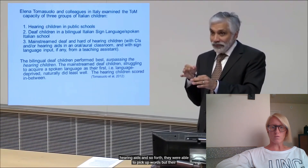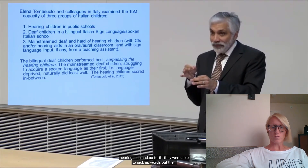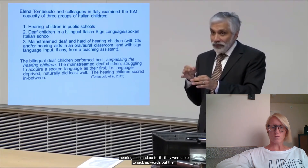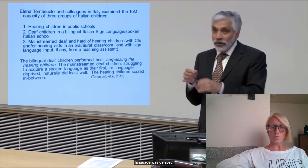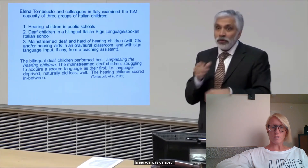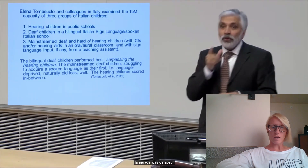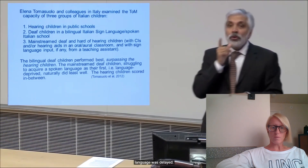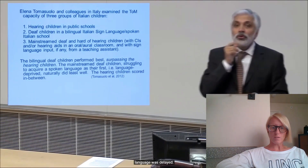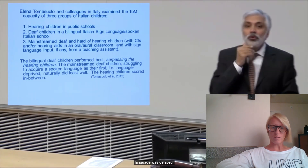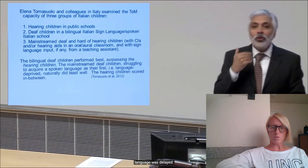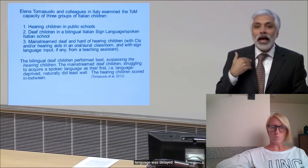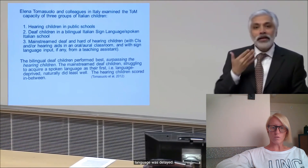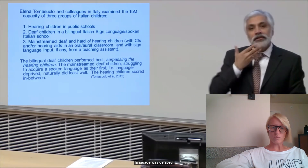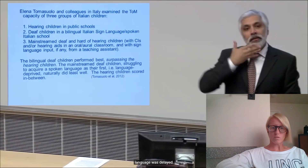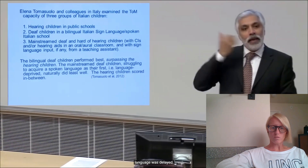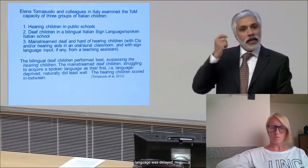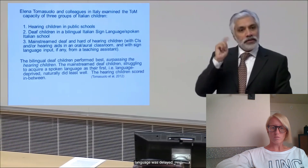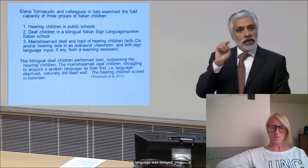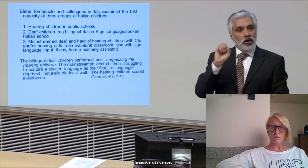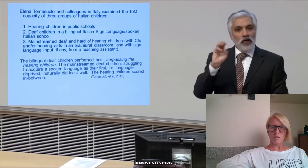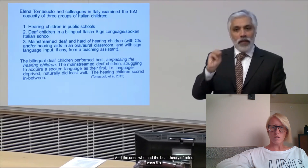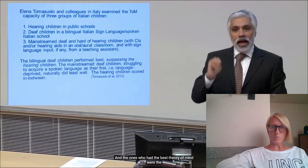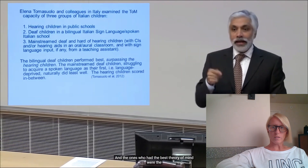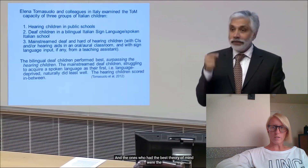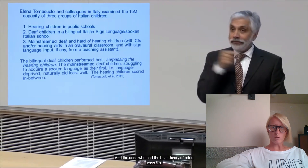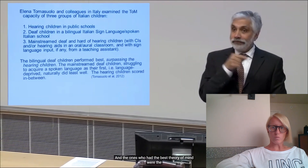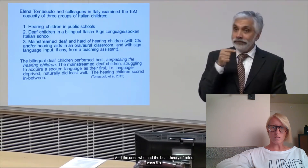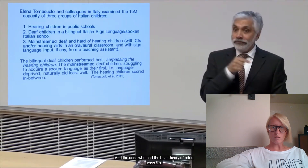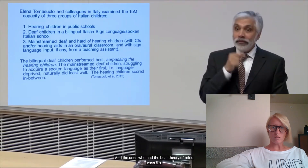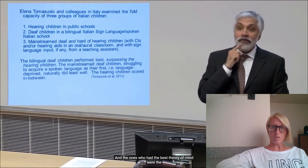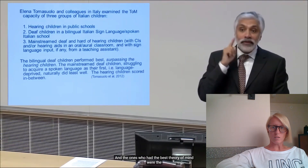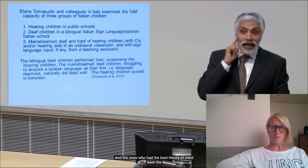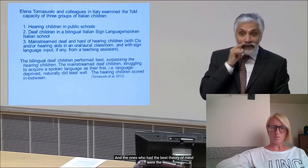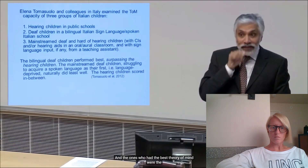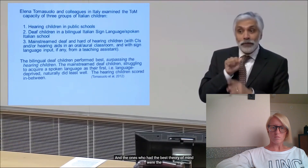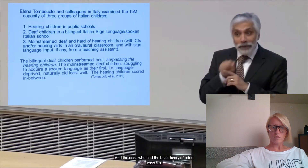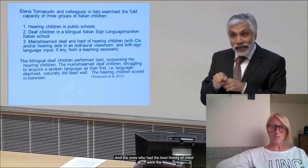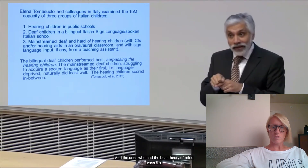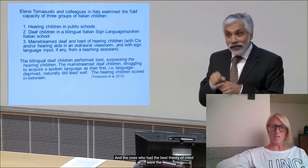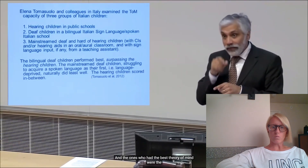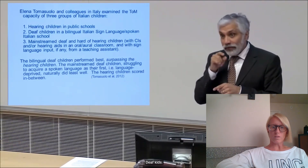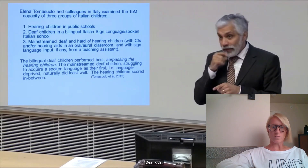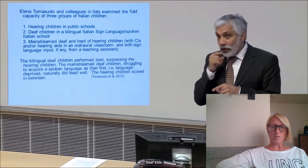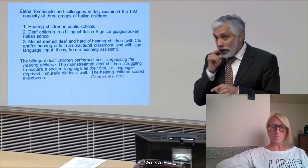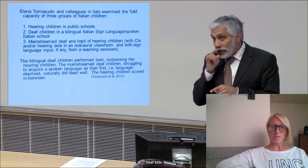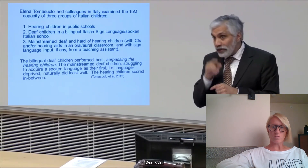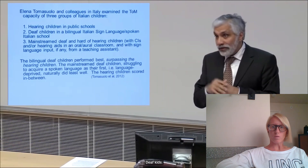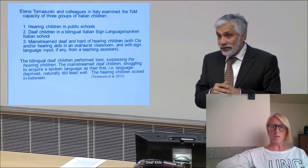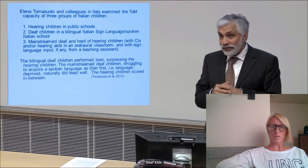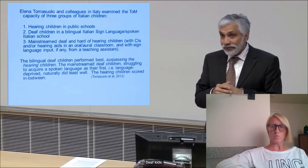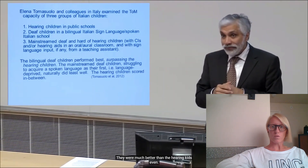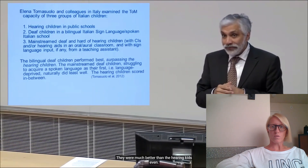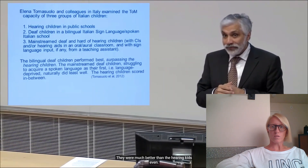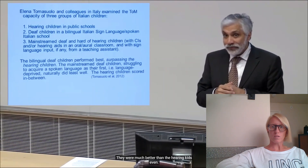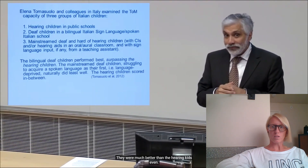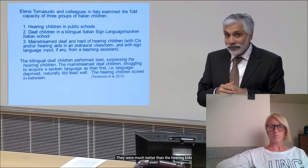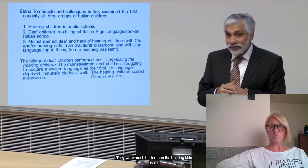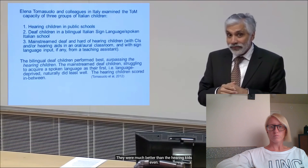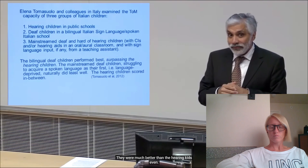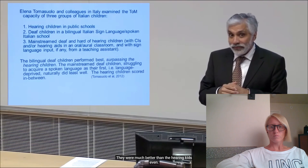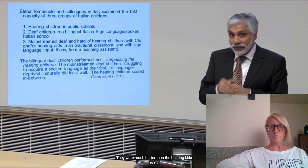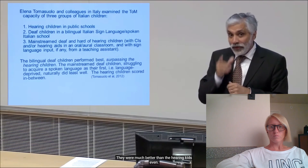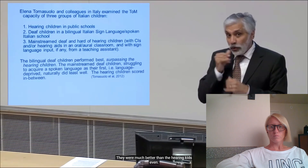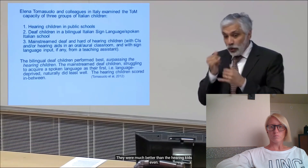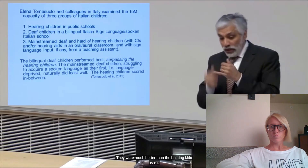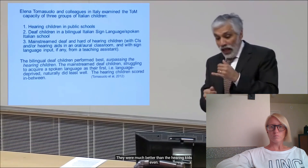words, but their language was delayed. And the ones who had the best theory of mind were the deaf kids. They were much better